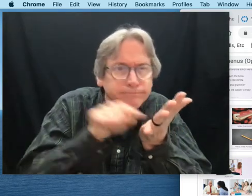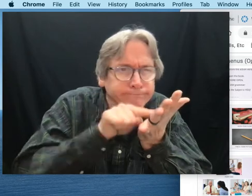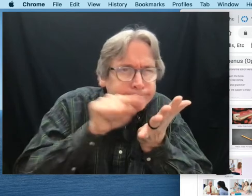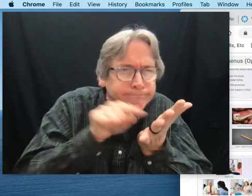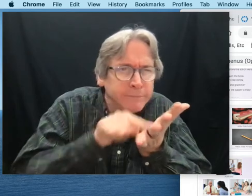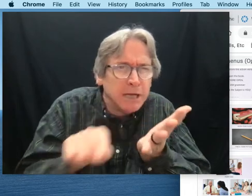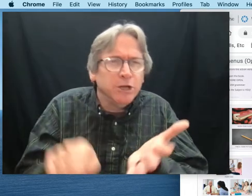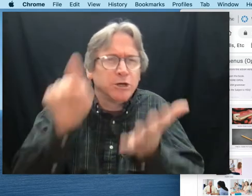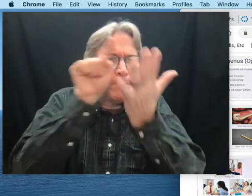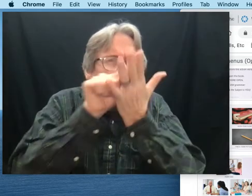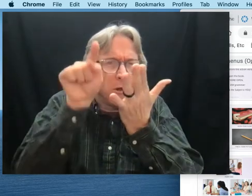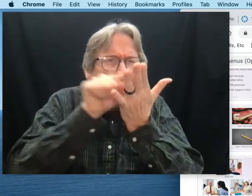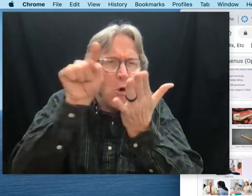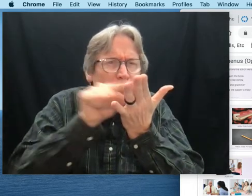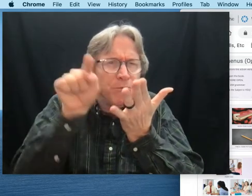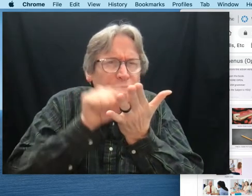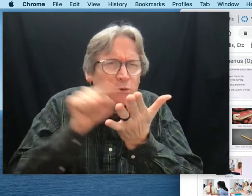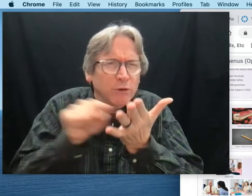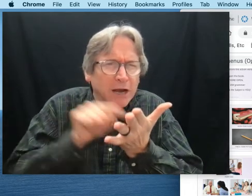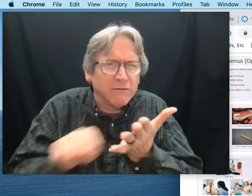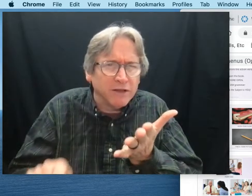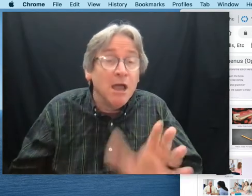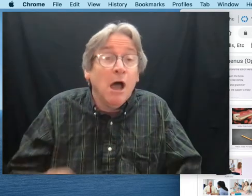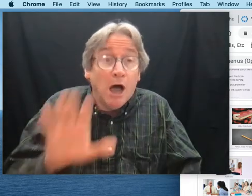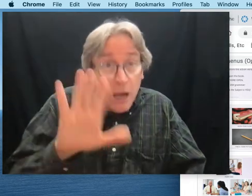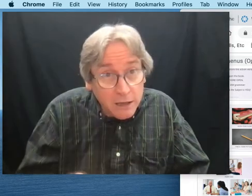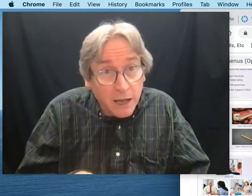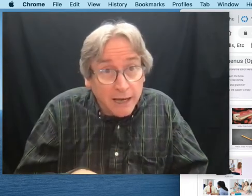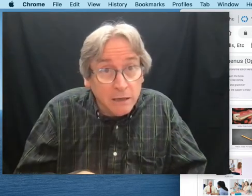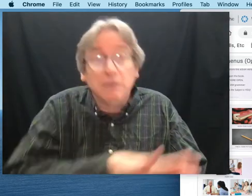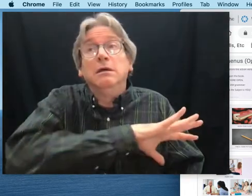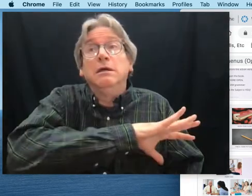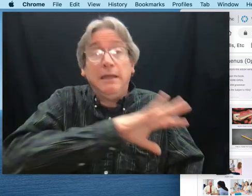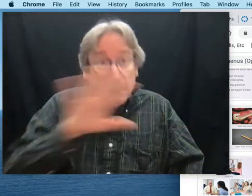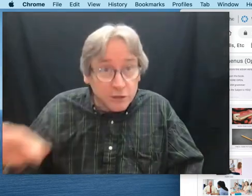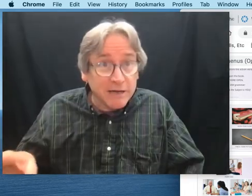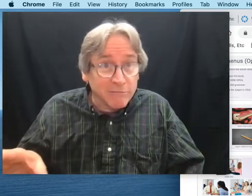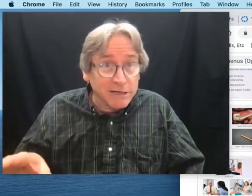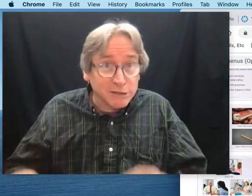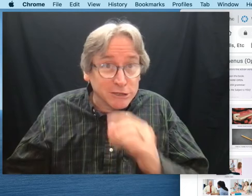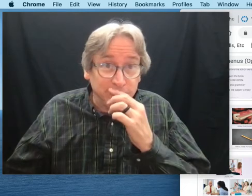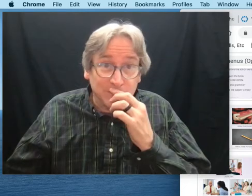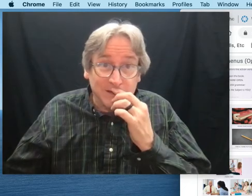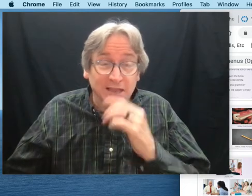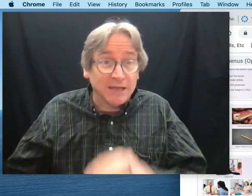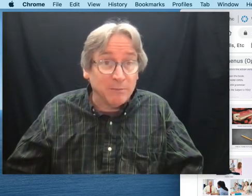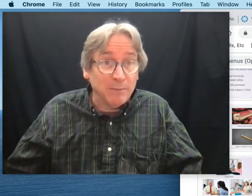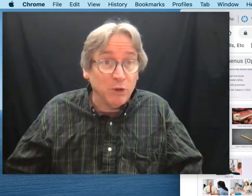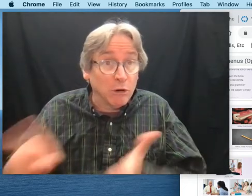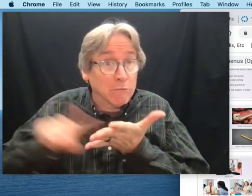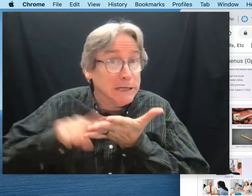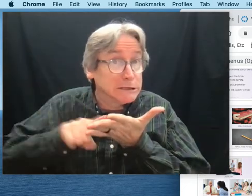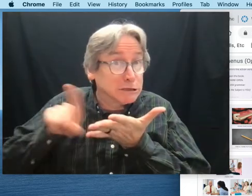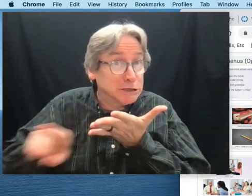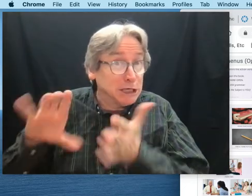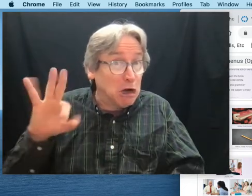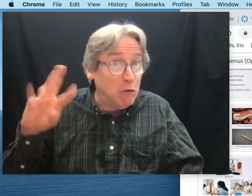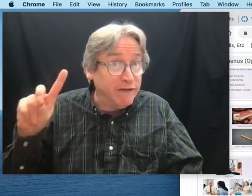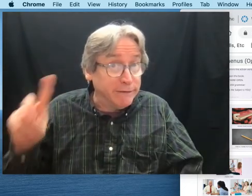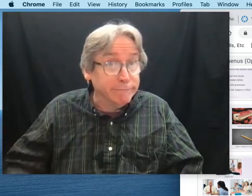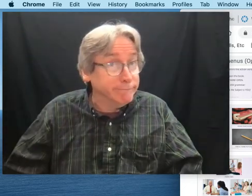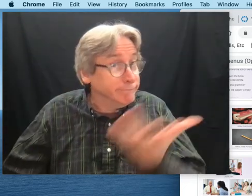research. You're going to comb through carefully. Unlike internet research, if you're like people who are